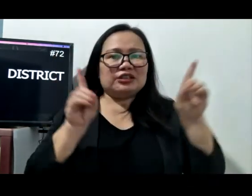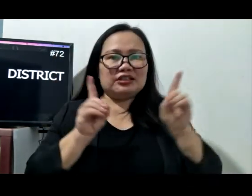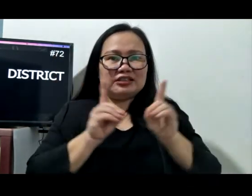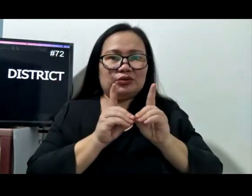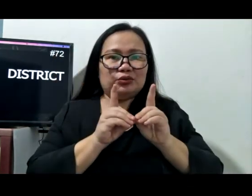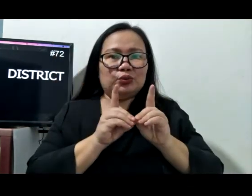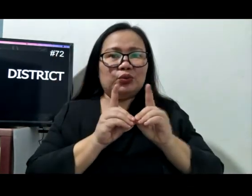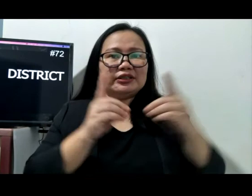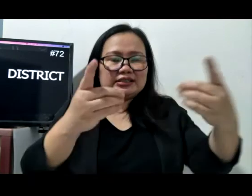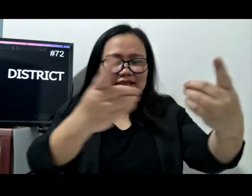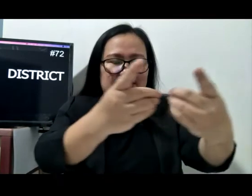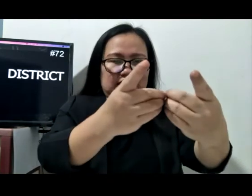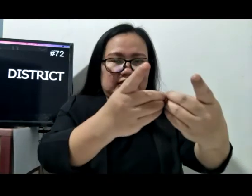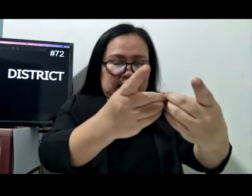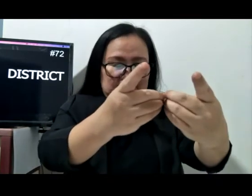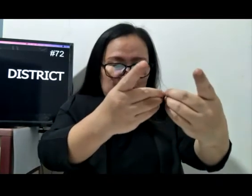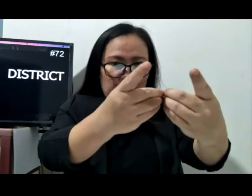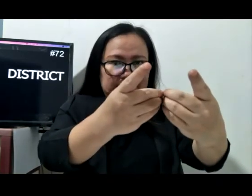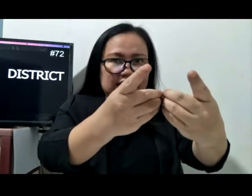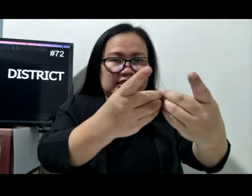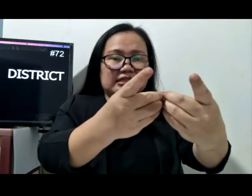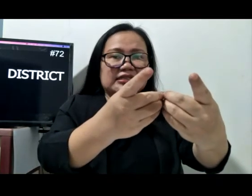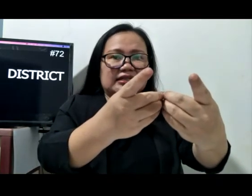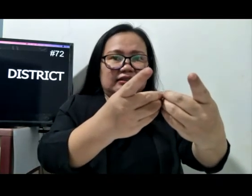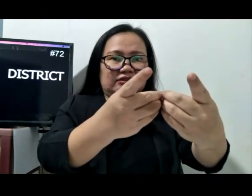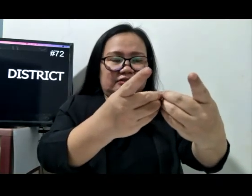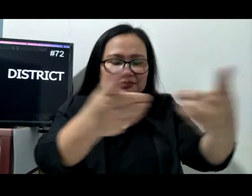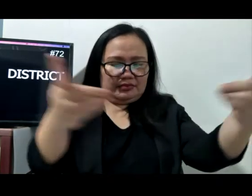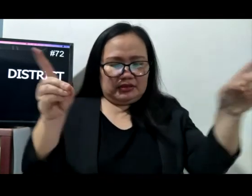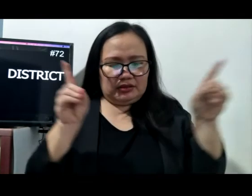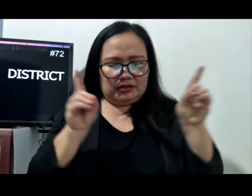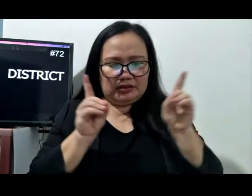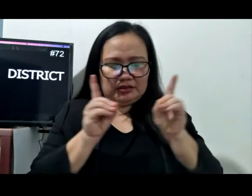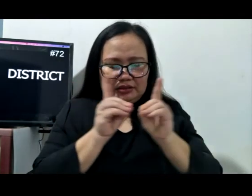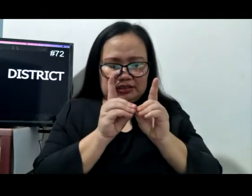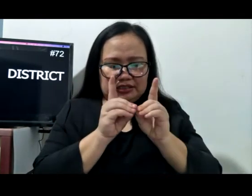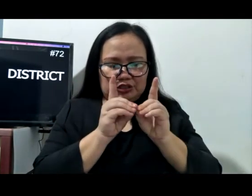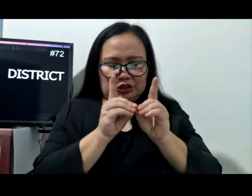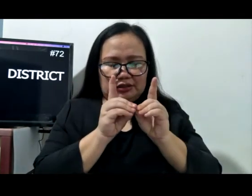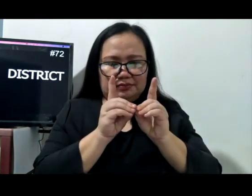District. So towards inside, no? District.